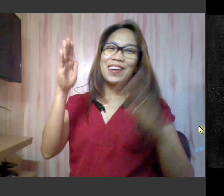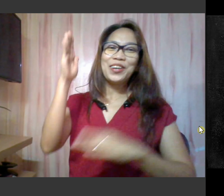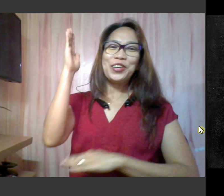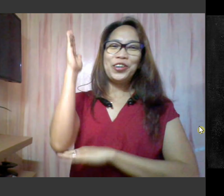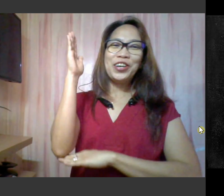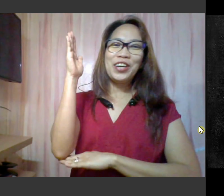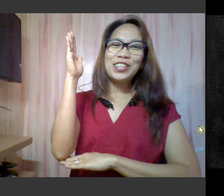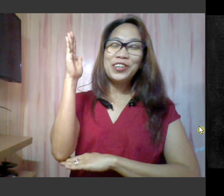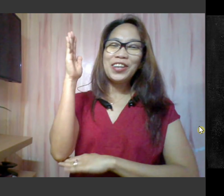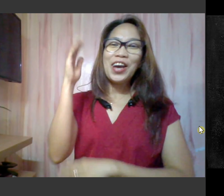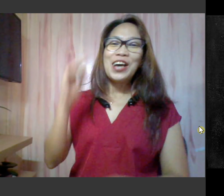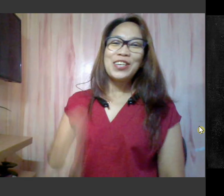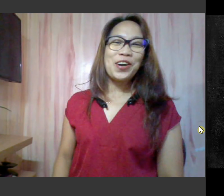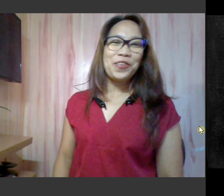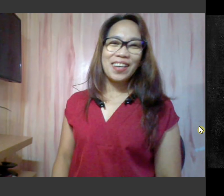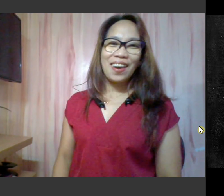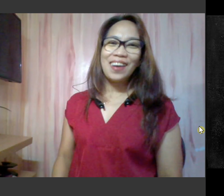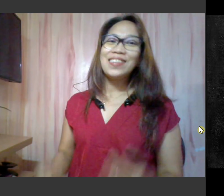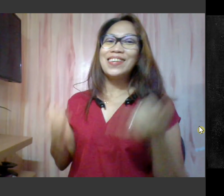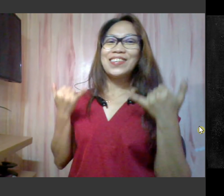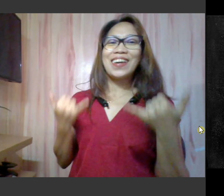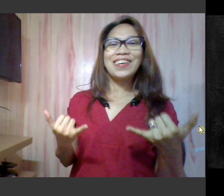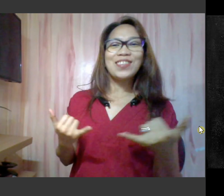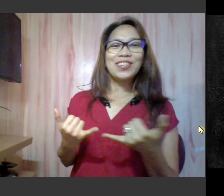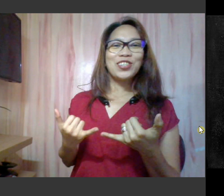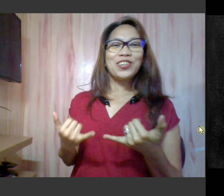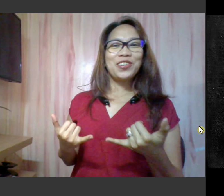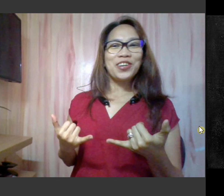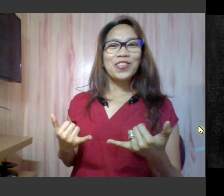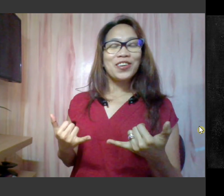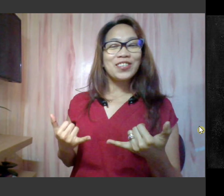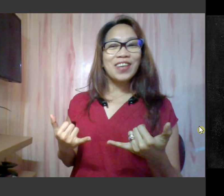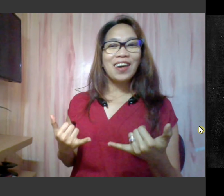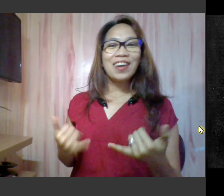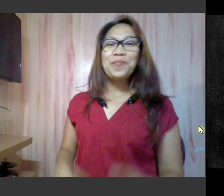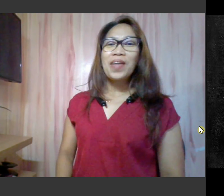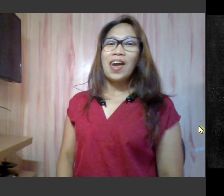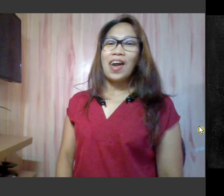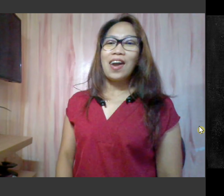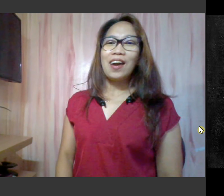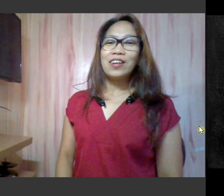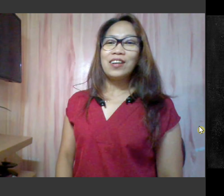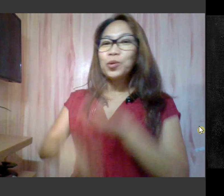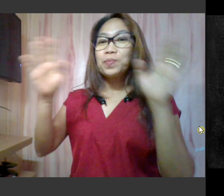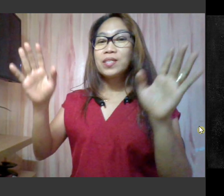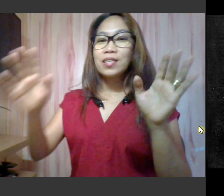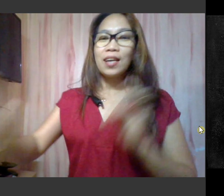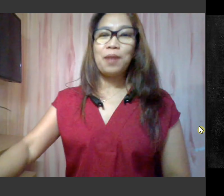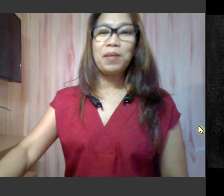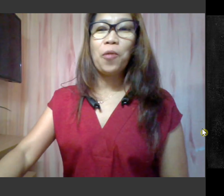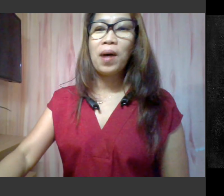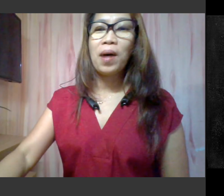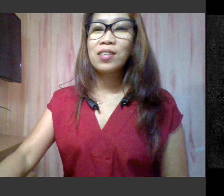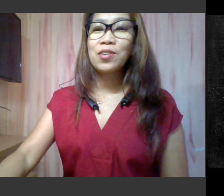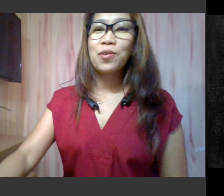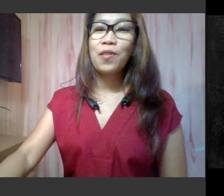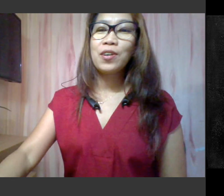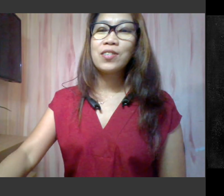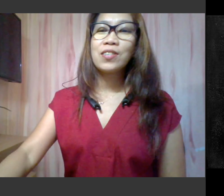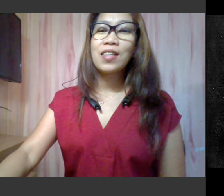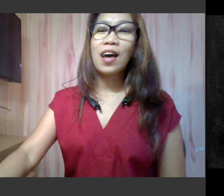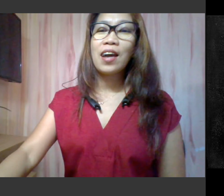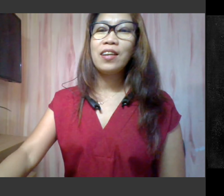Hi, good noon. So once again, today is Tutor Thursday. And oops, let me go back to